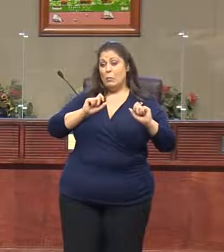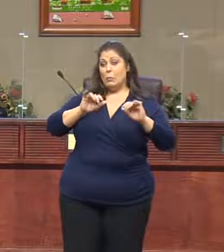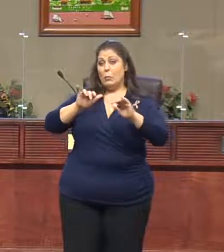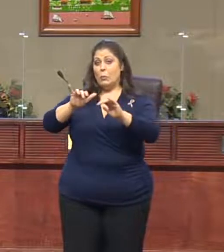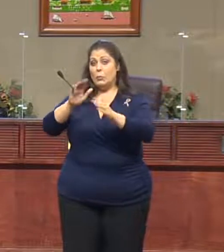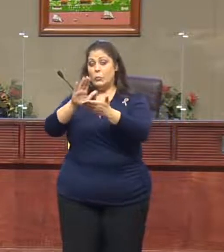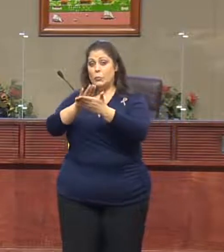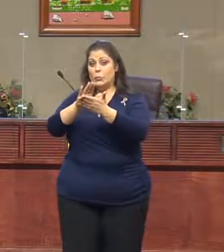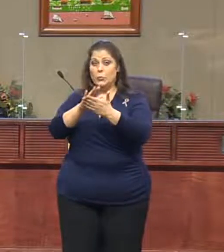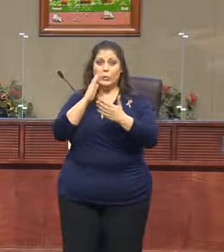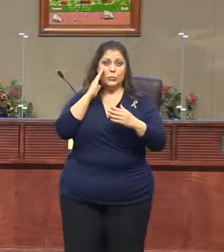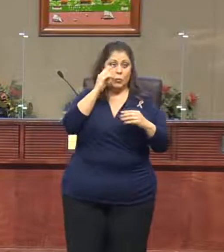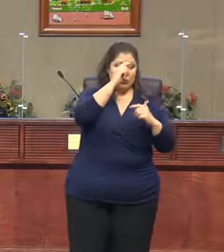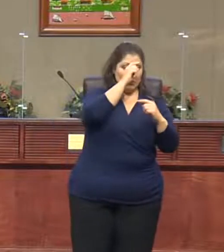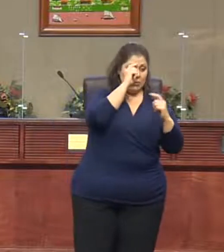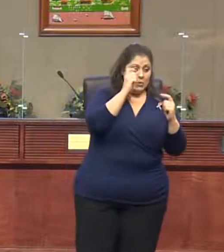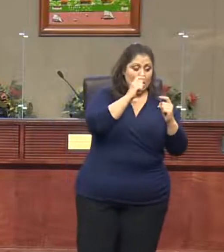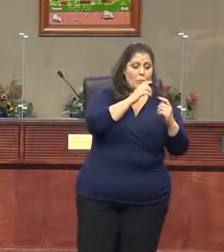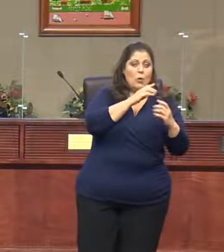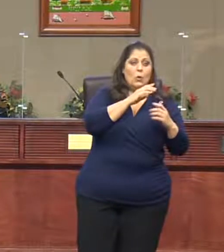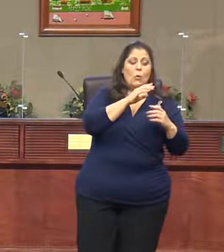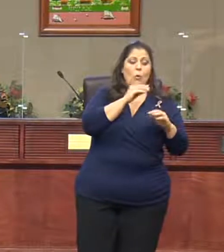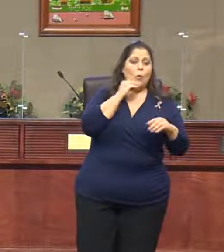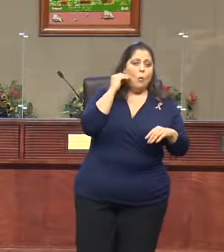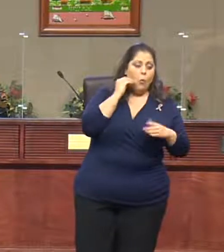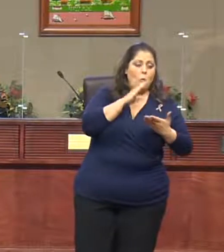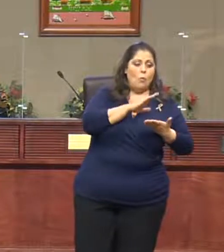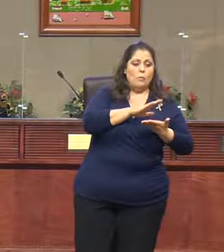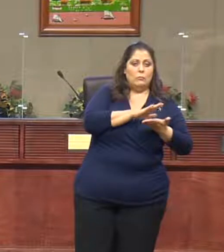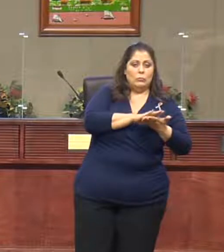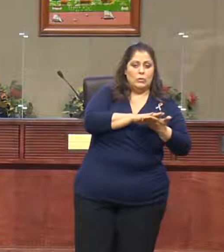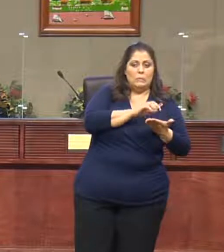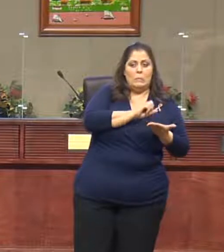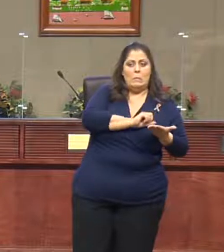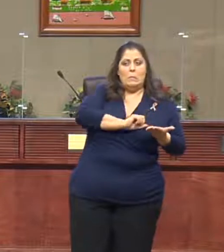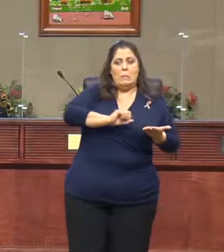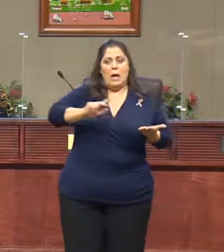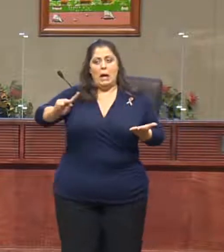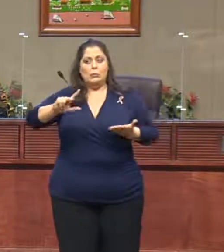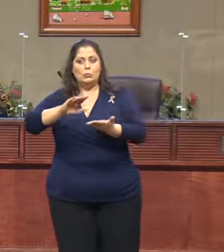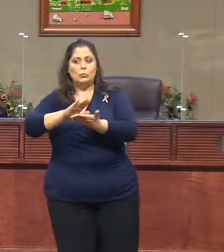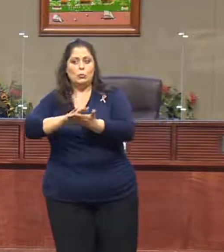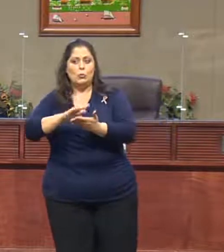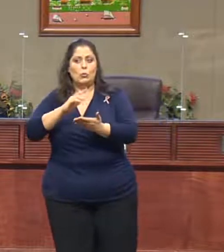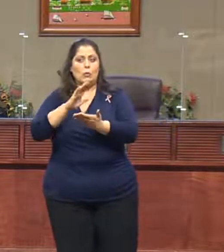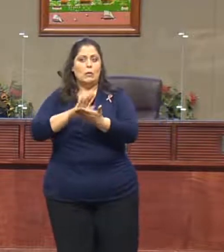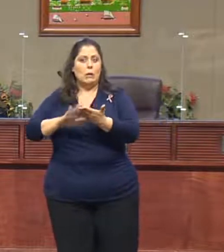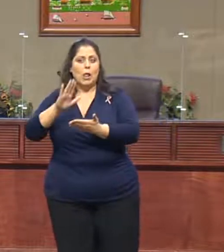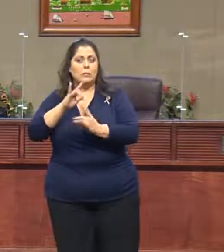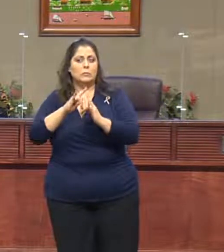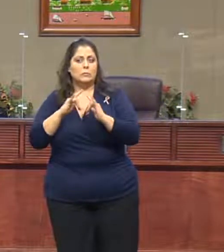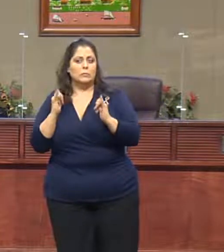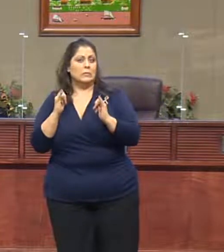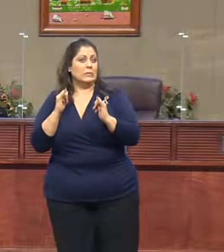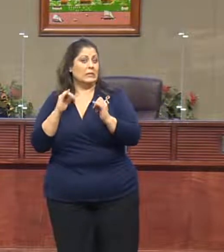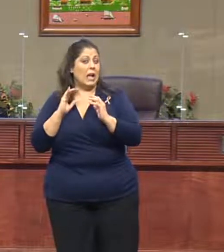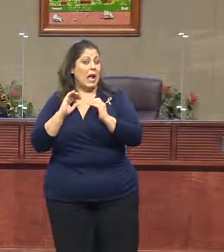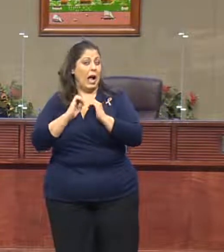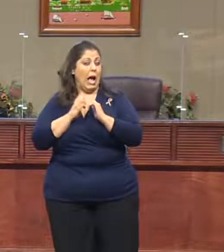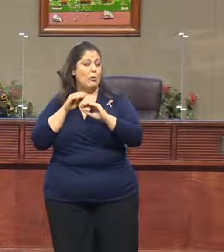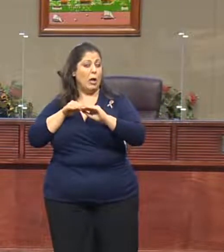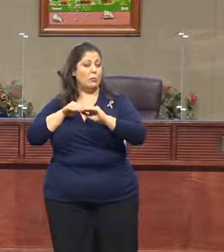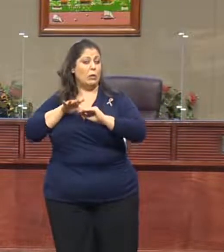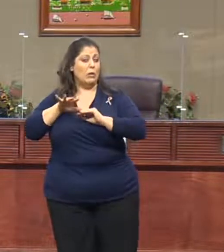back from home into colleges, what that means for the pandemic, and that is to be seen.